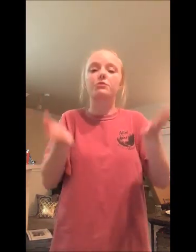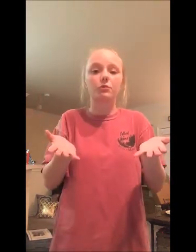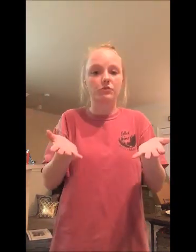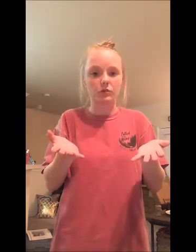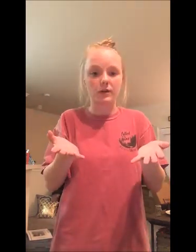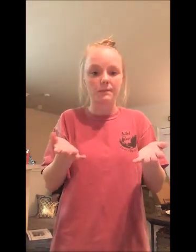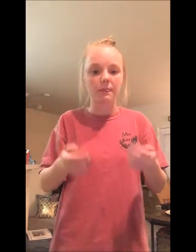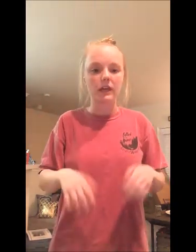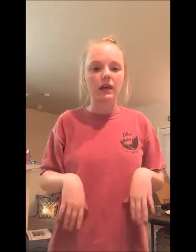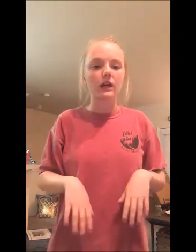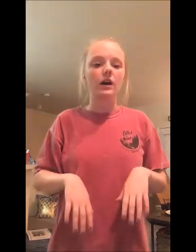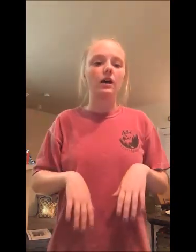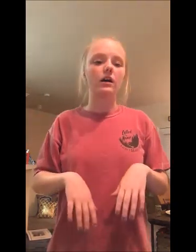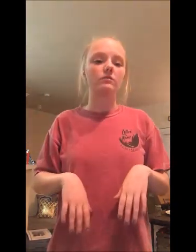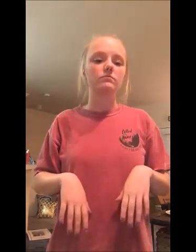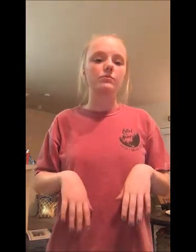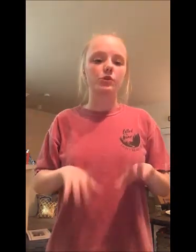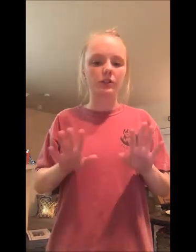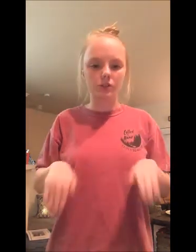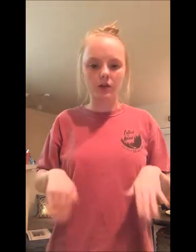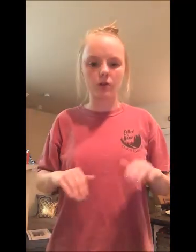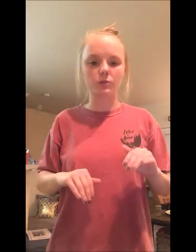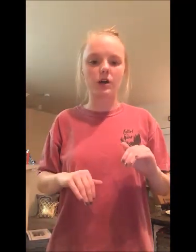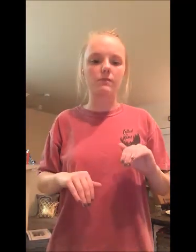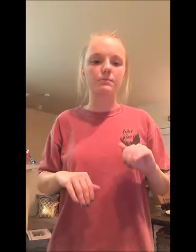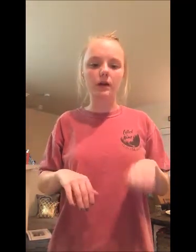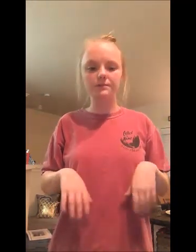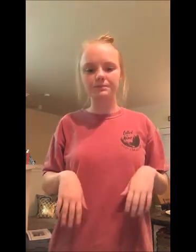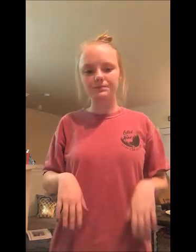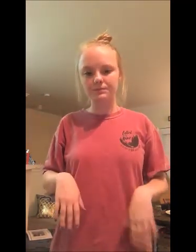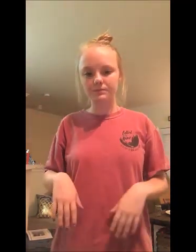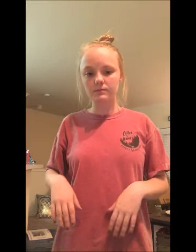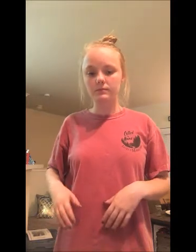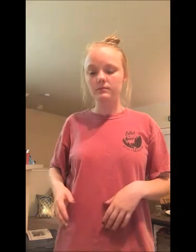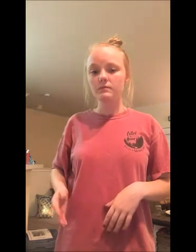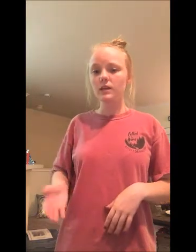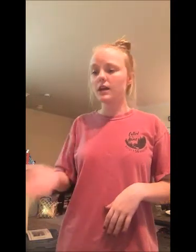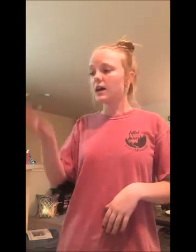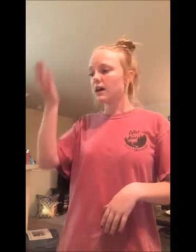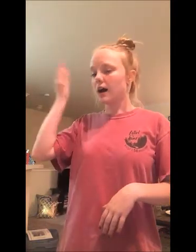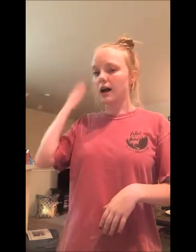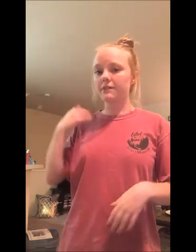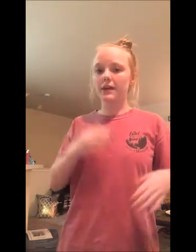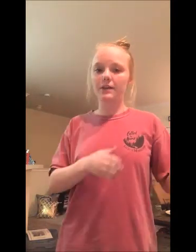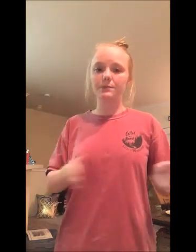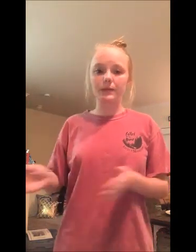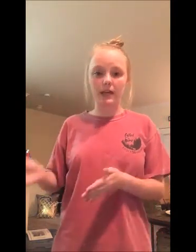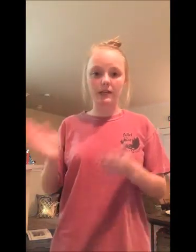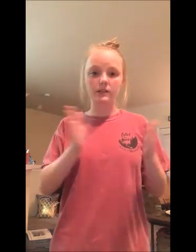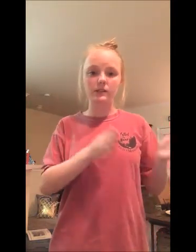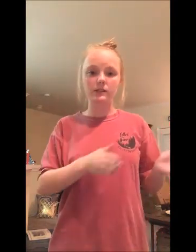through the floor. So let's do that whole top part. I've had plans